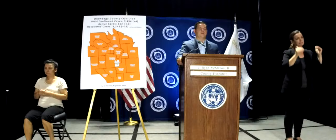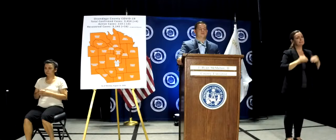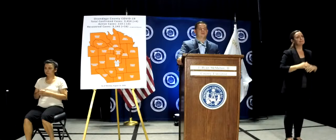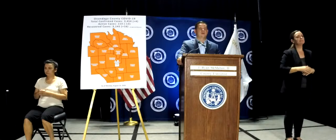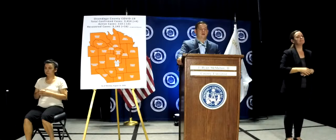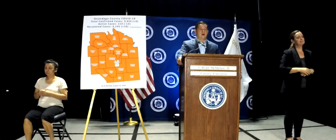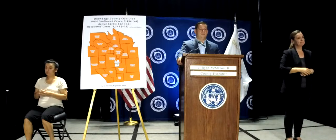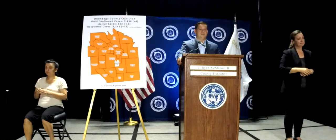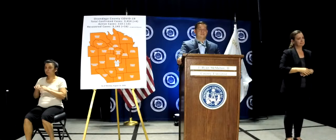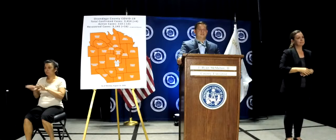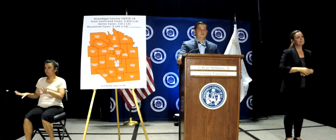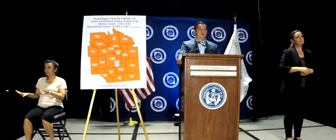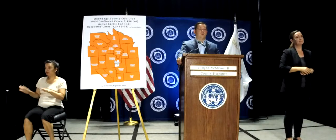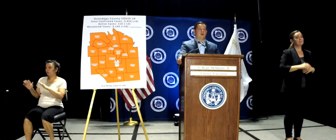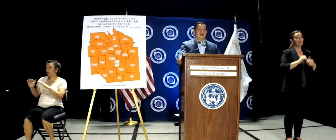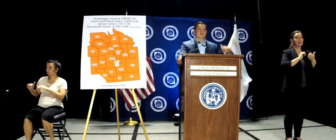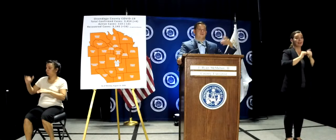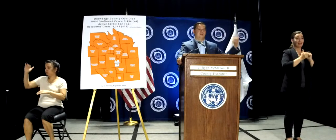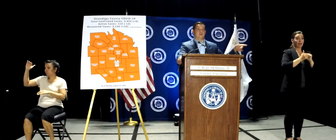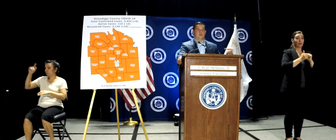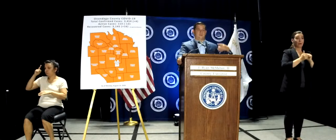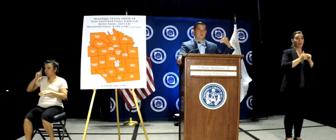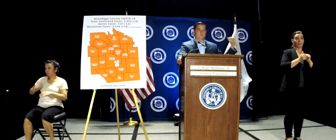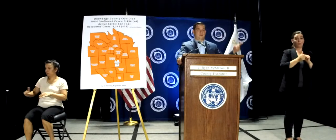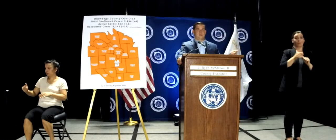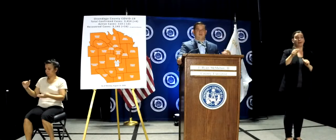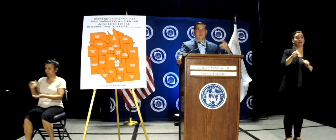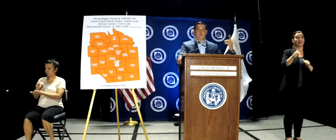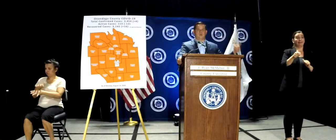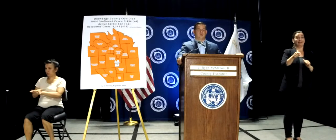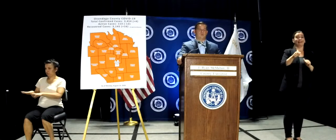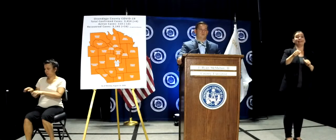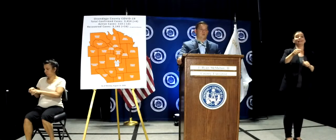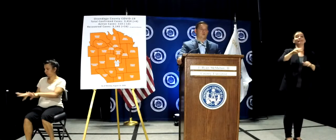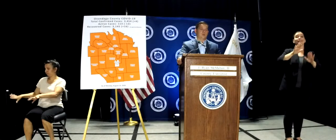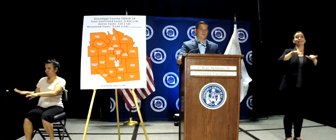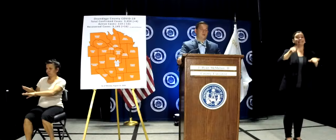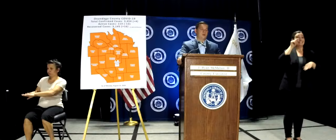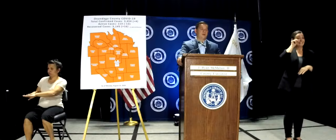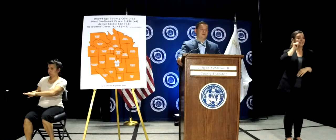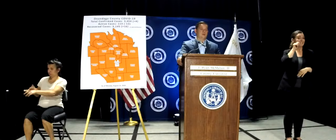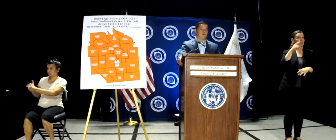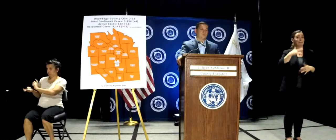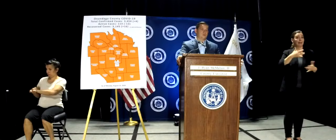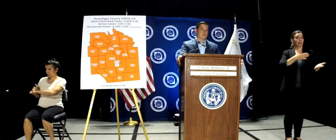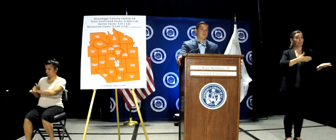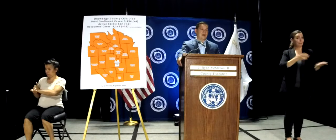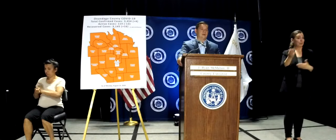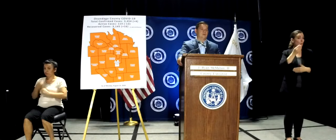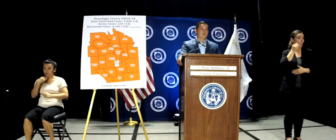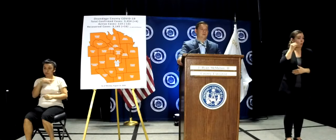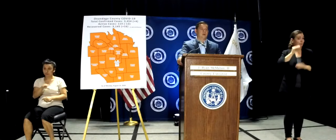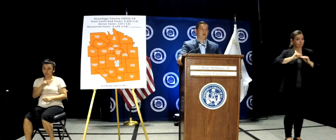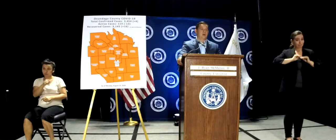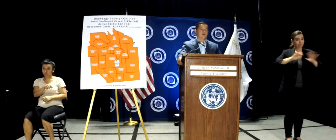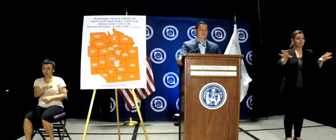younger kids. The teens have been more active like adults, and they've had more social life like adults, and so they've